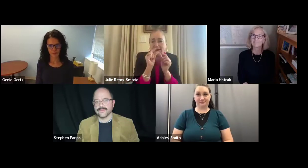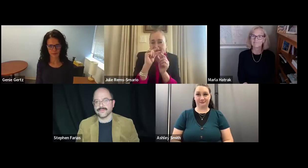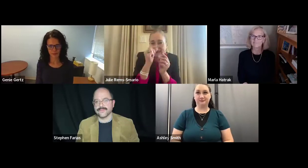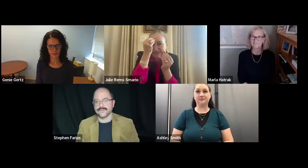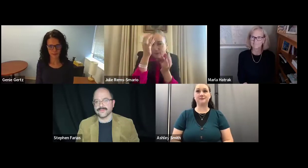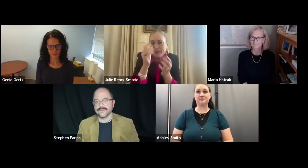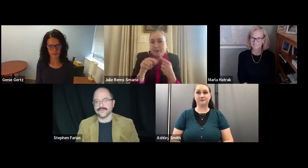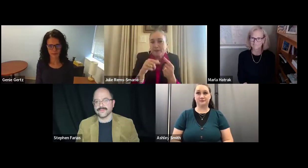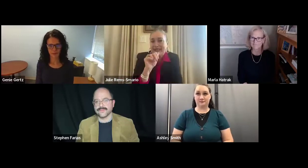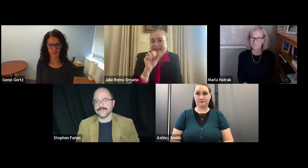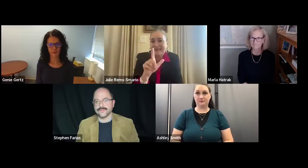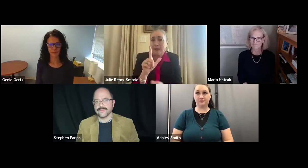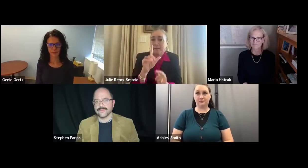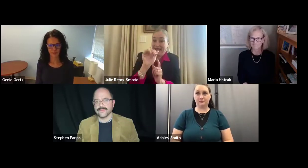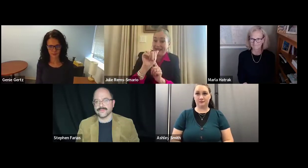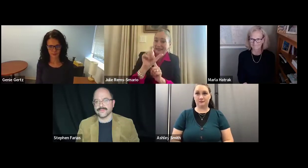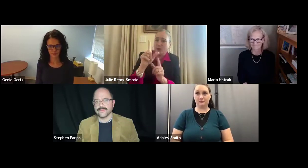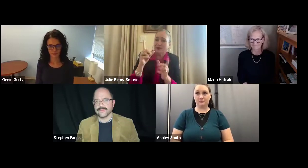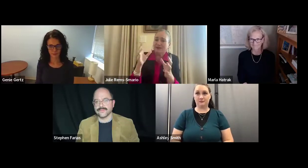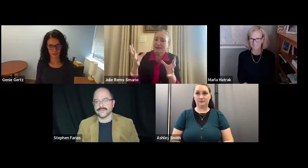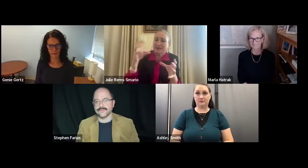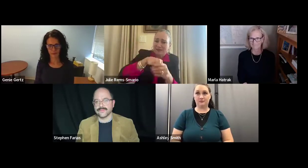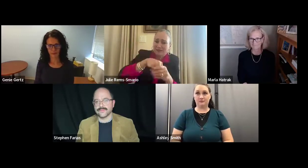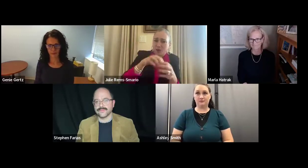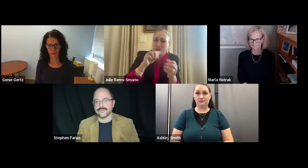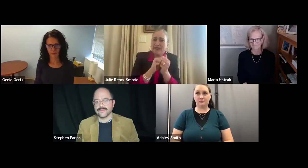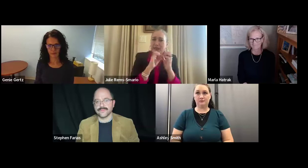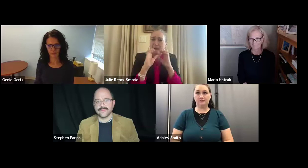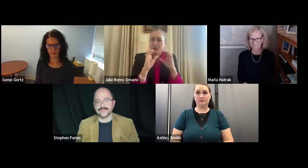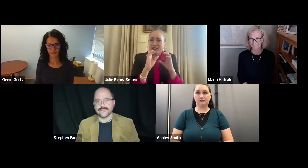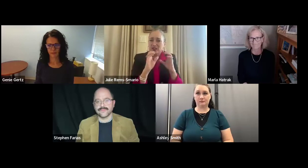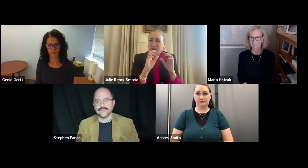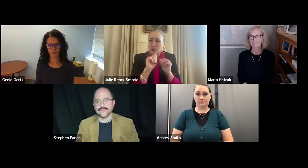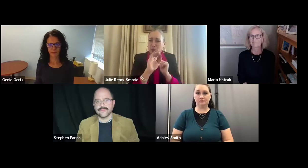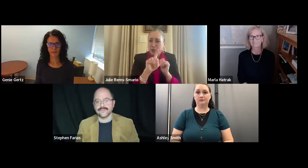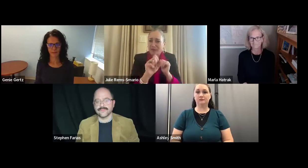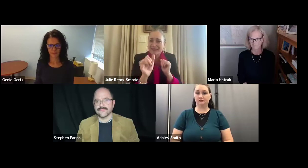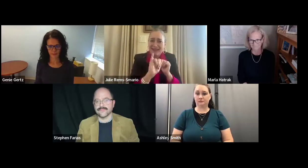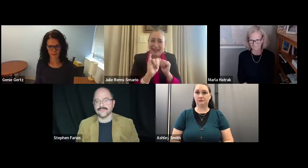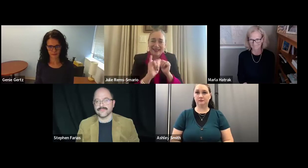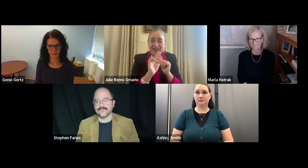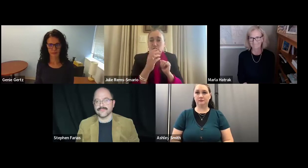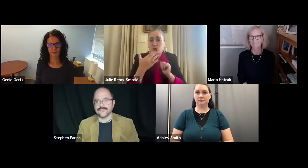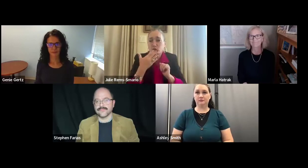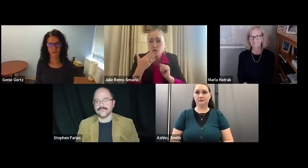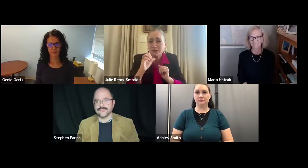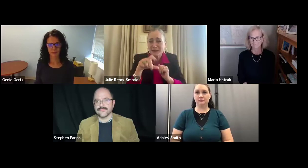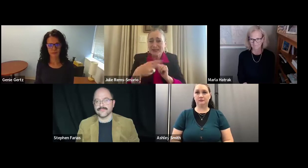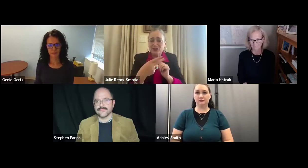emphasizing spoken language and the use of hearing devices, with only a small marginal section on the use of American Sign